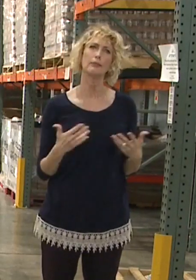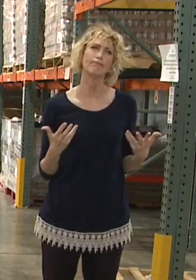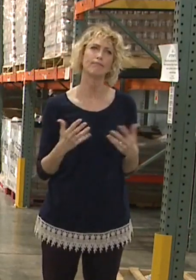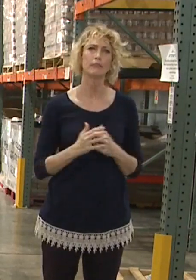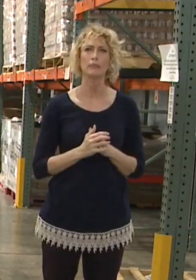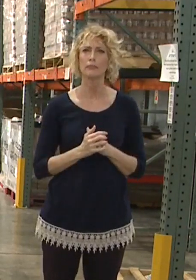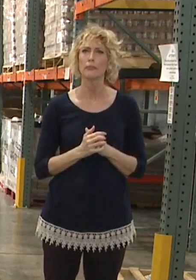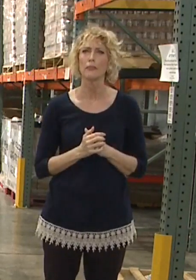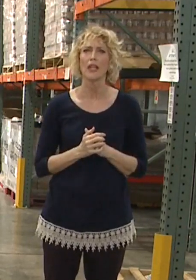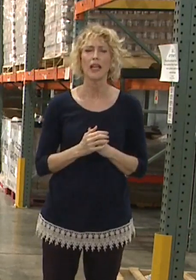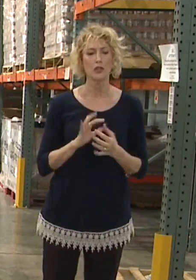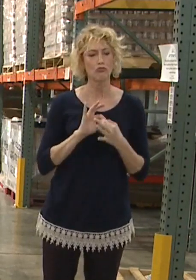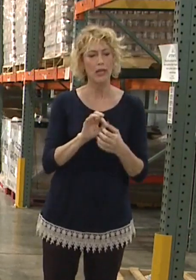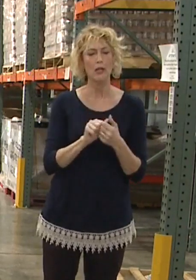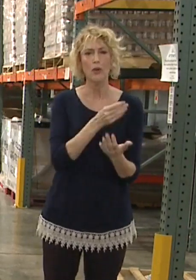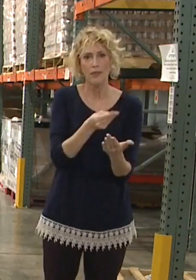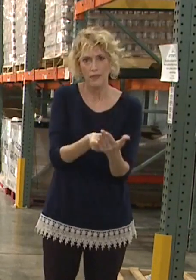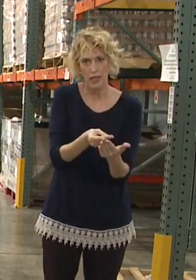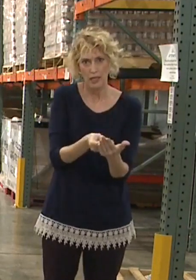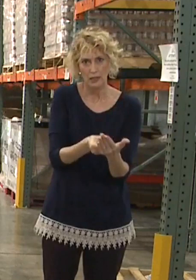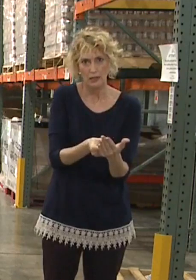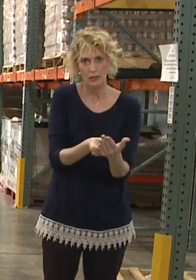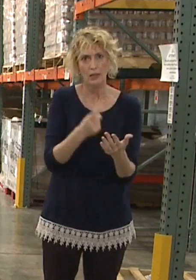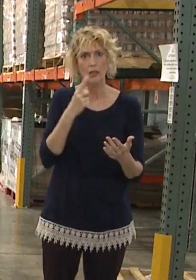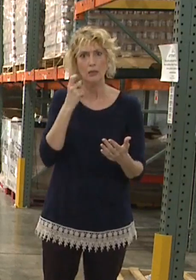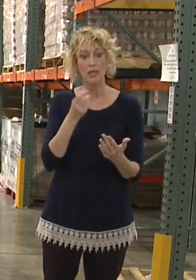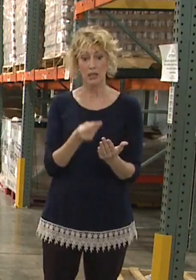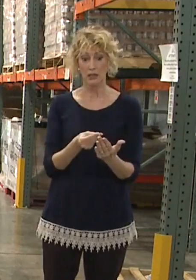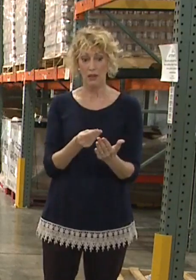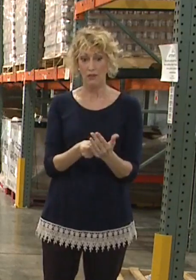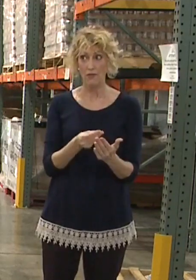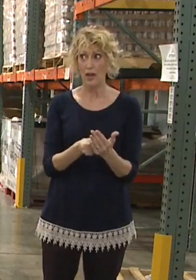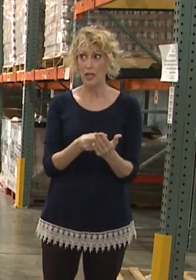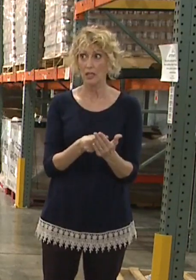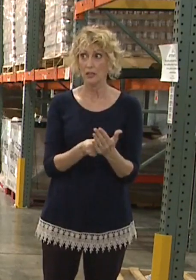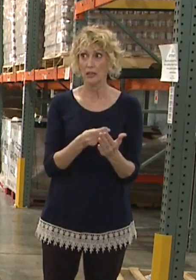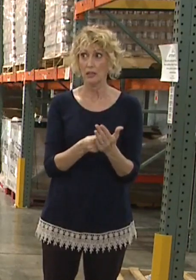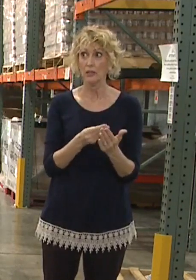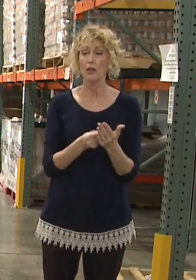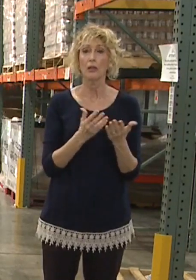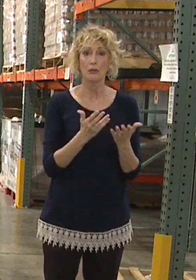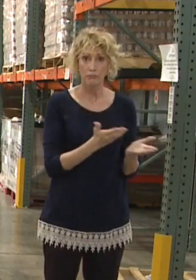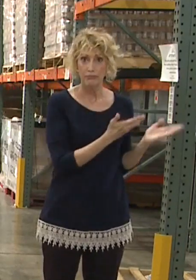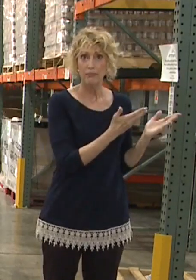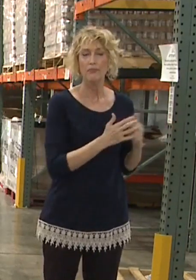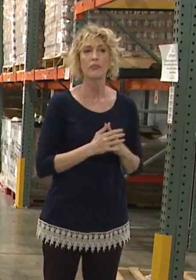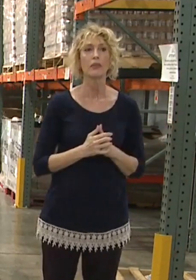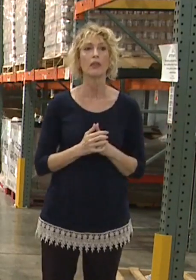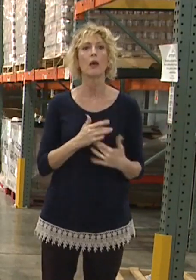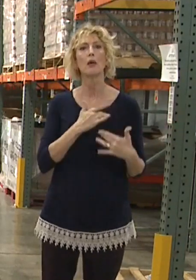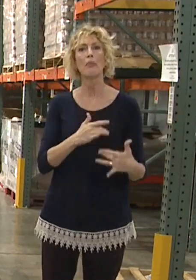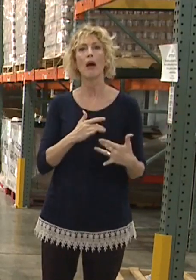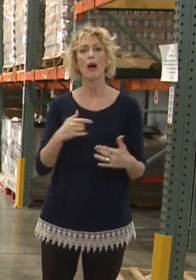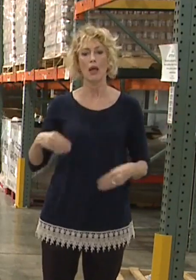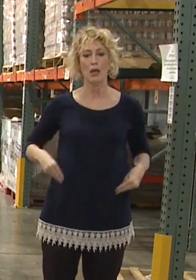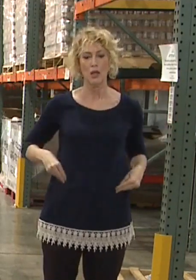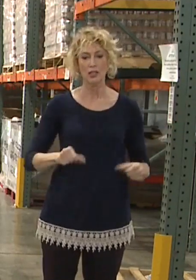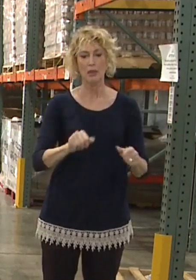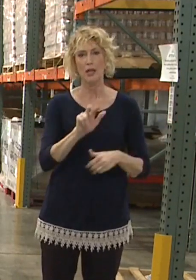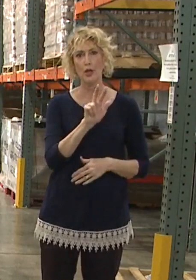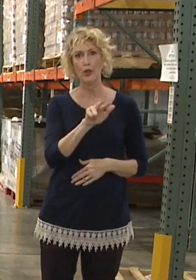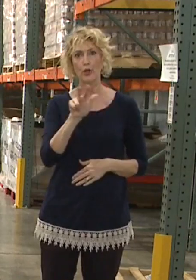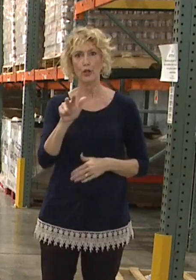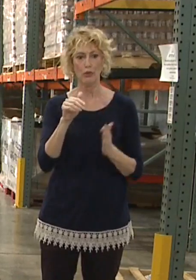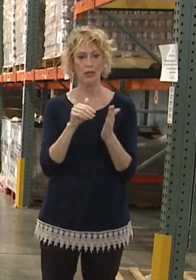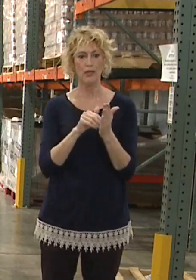often to look at finances, because finances carry the day with the food and supply. We normally spend $33,000 a month during